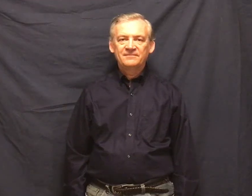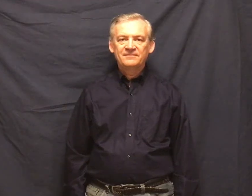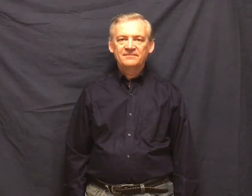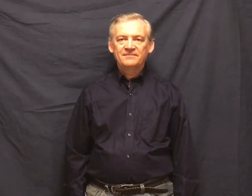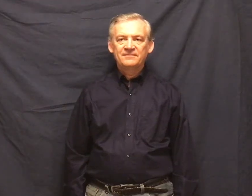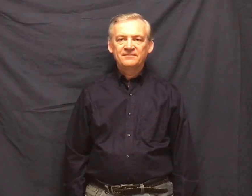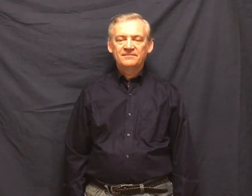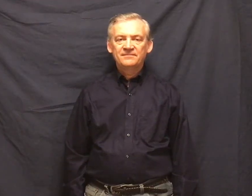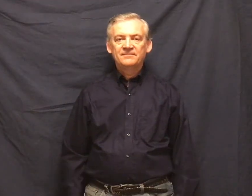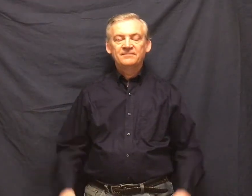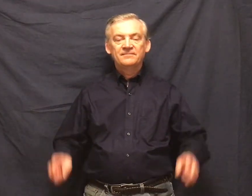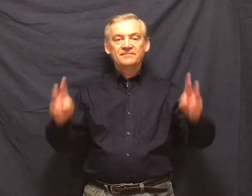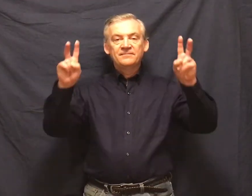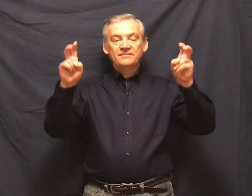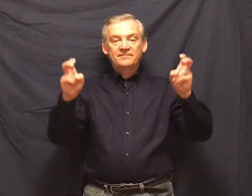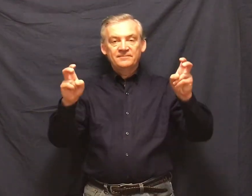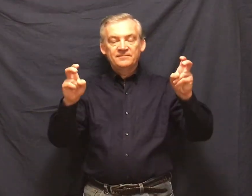of Mice and Men